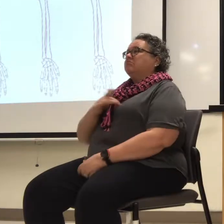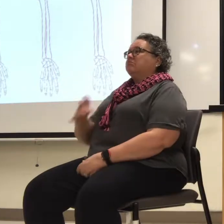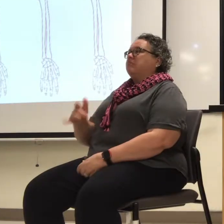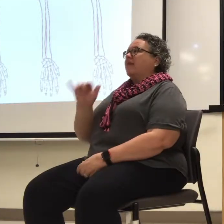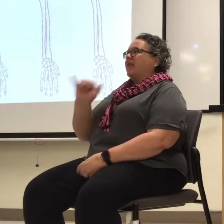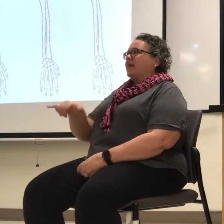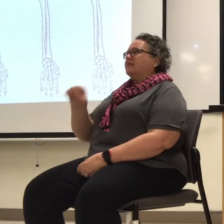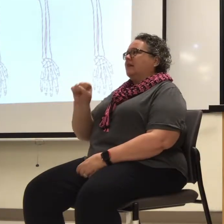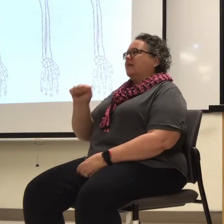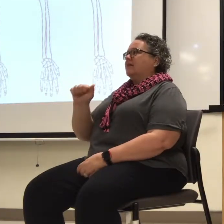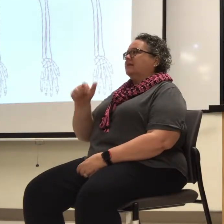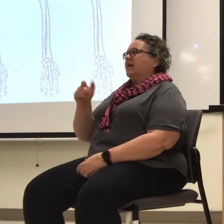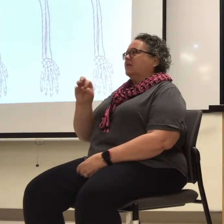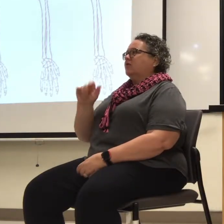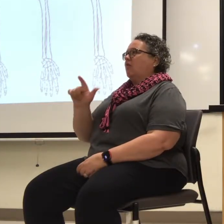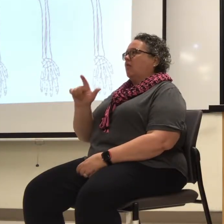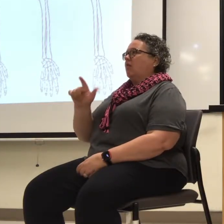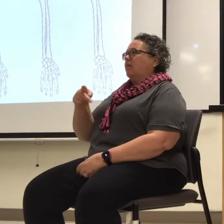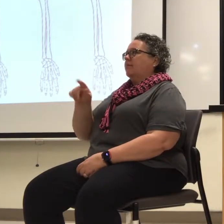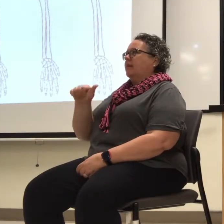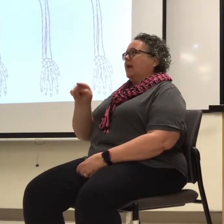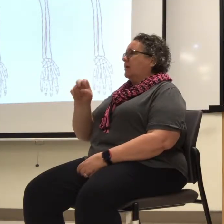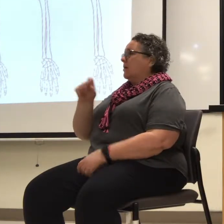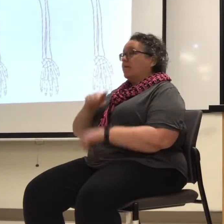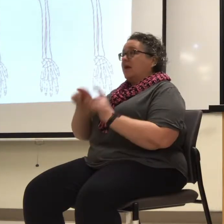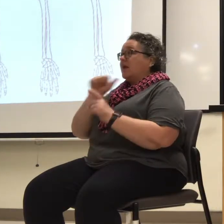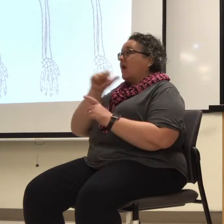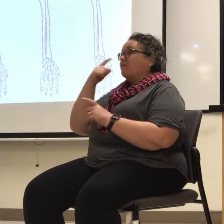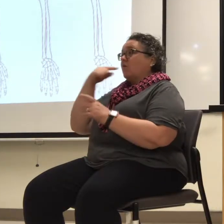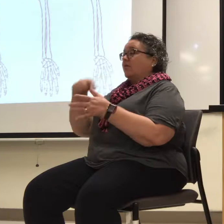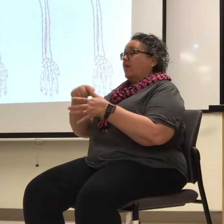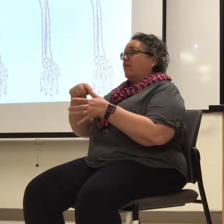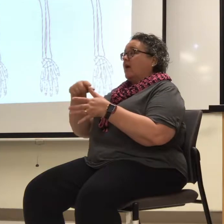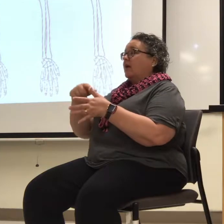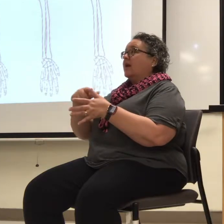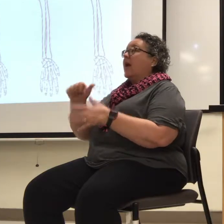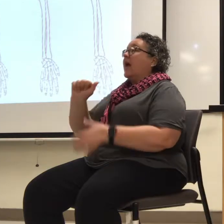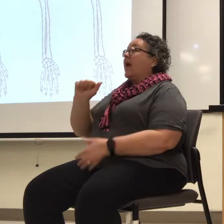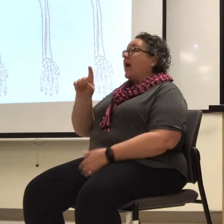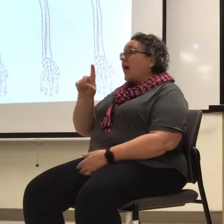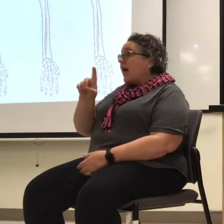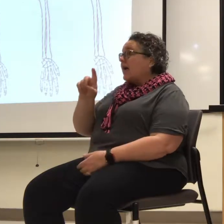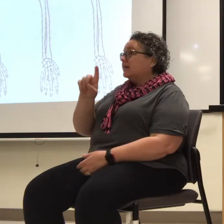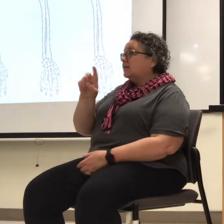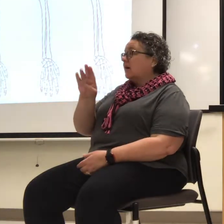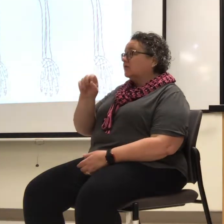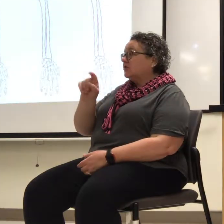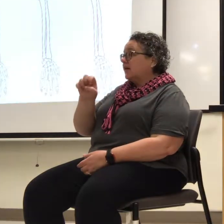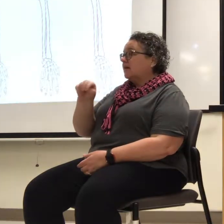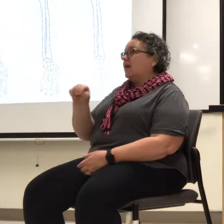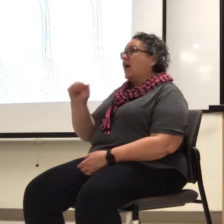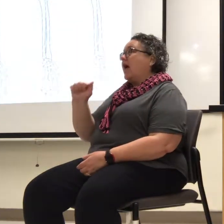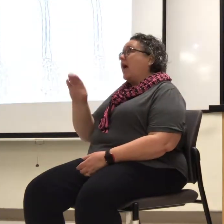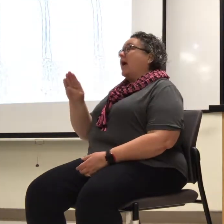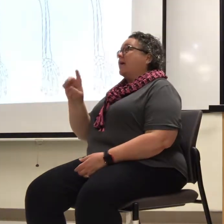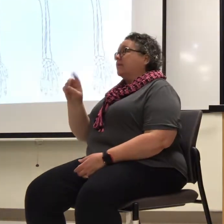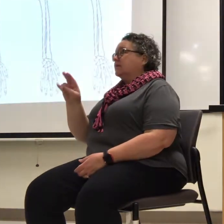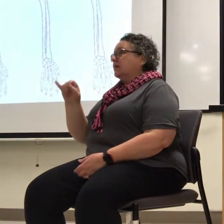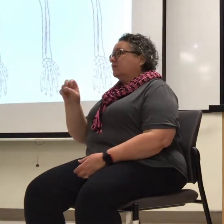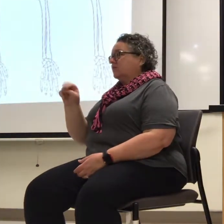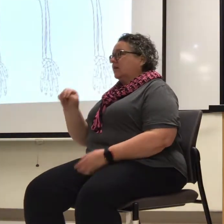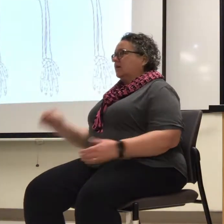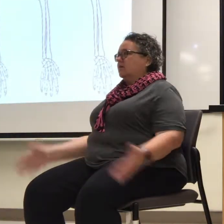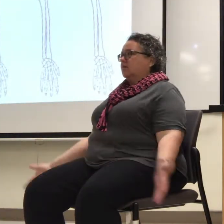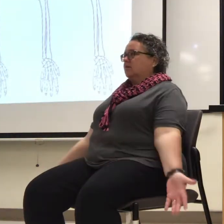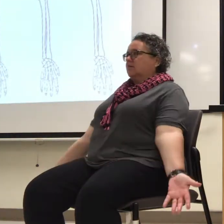that's in the sagittal plane, but not for the thumb. Abduction, adduction is in the sagittal plane. Okay. In the